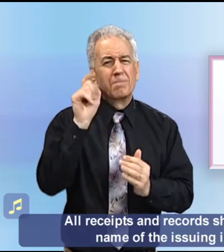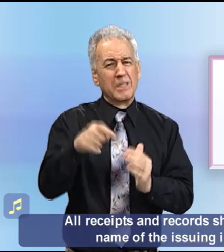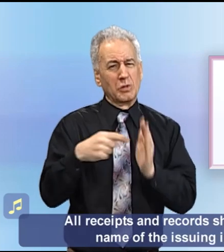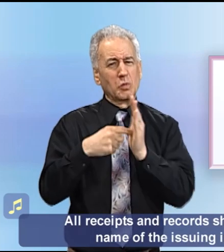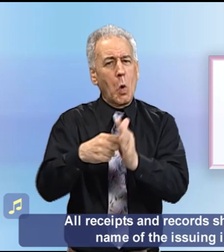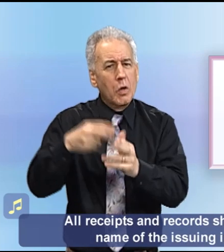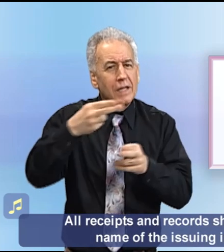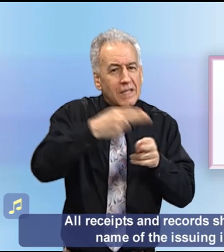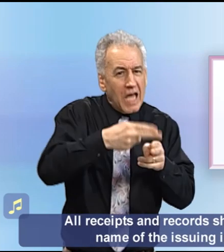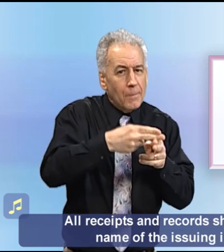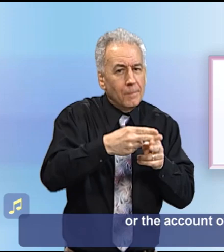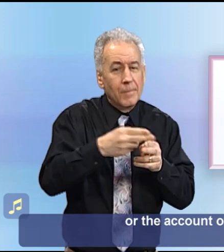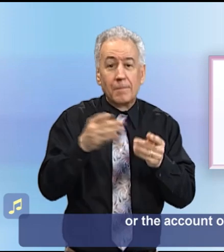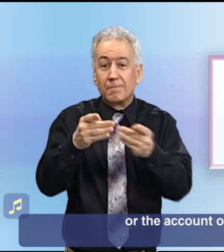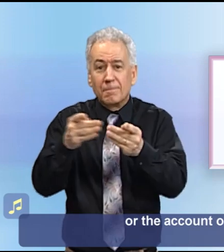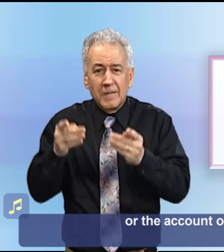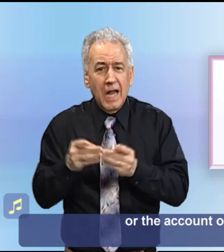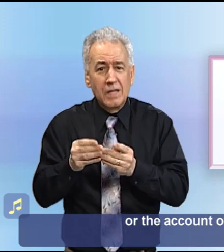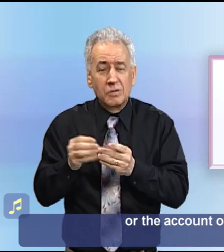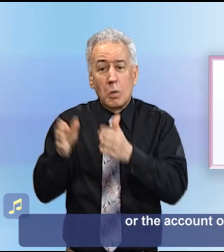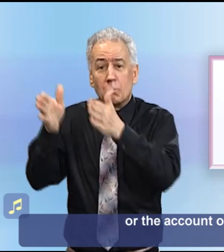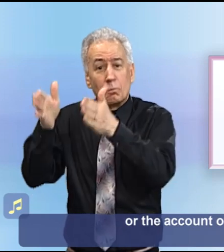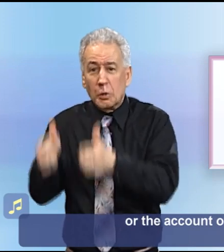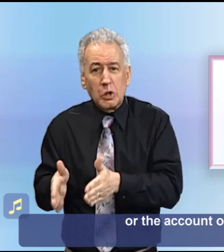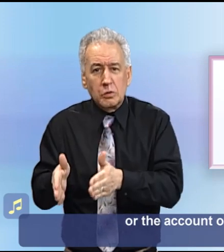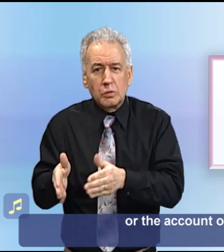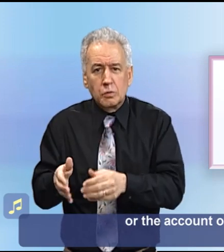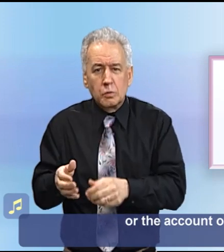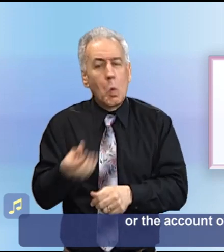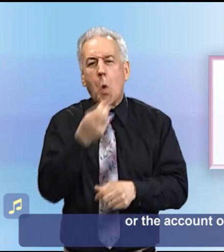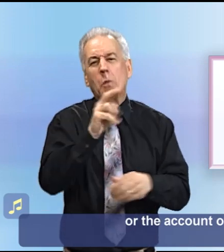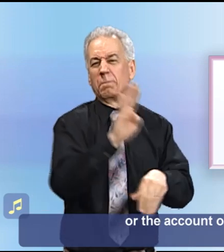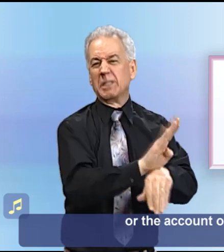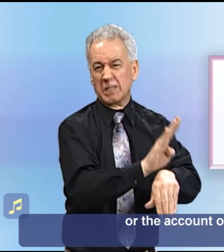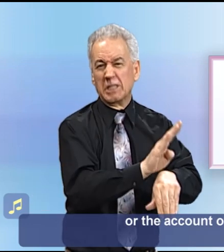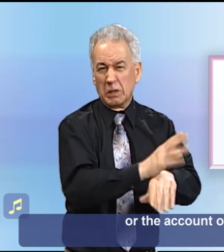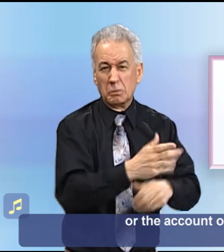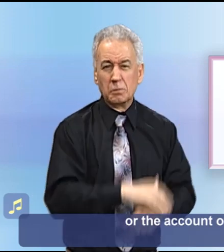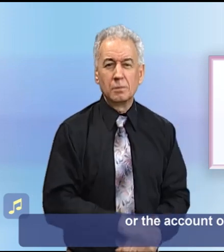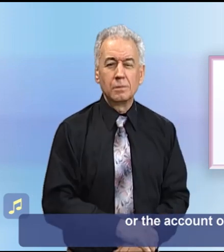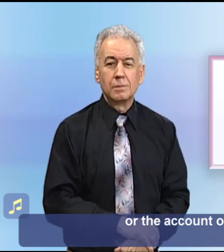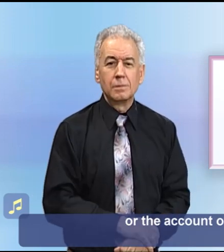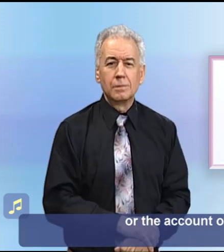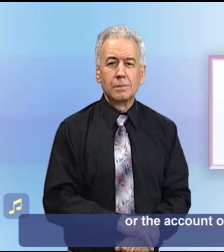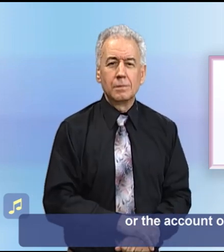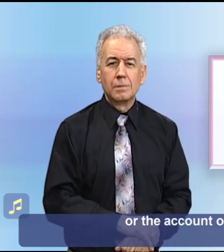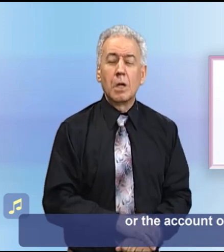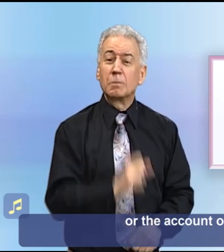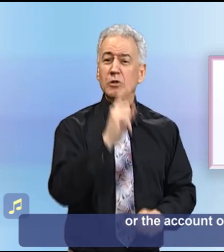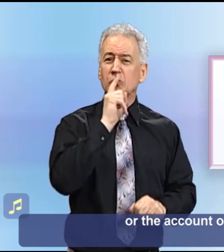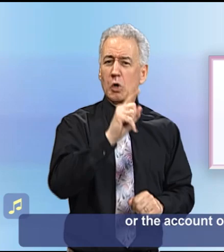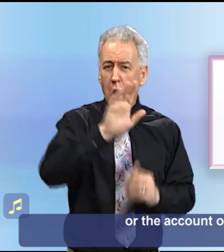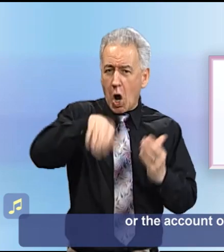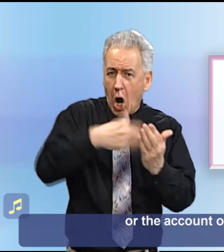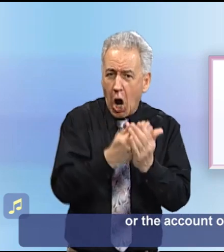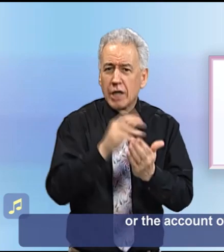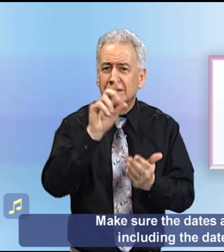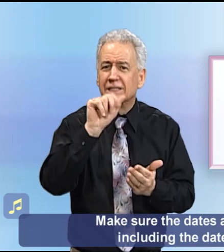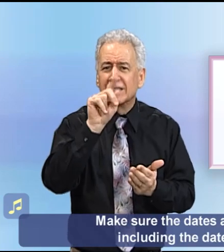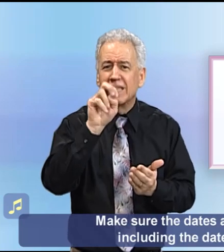issuing institution or the account owner make sure